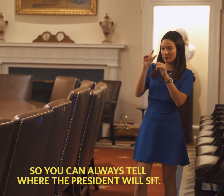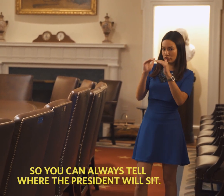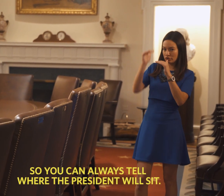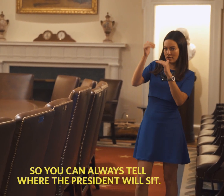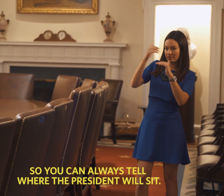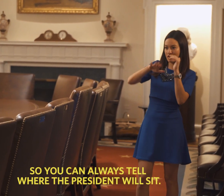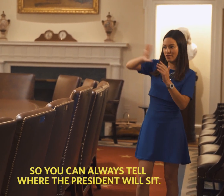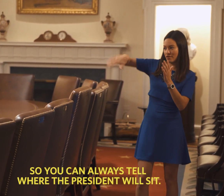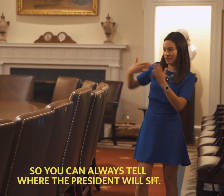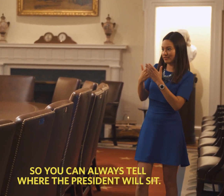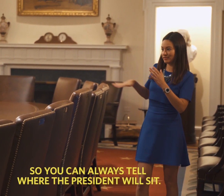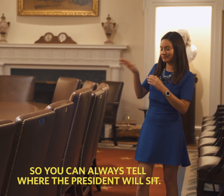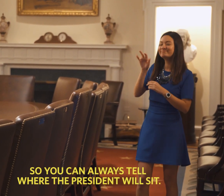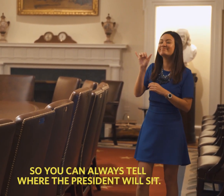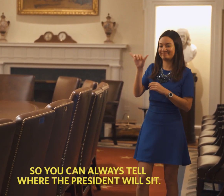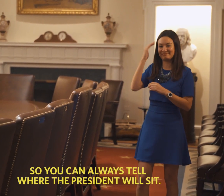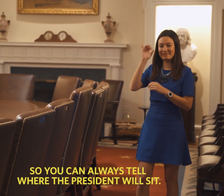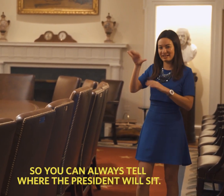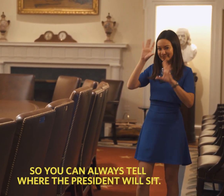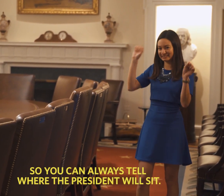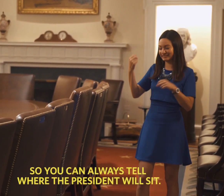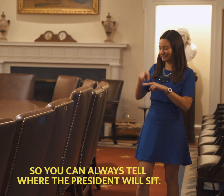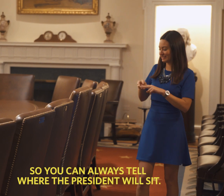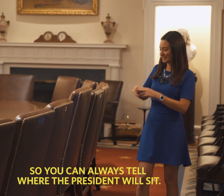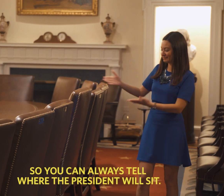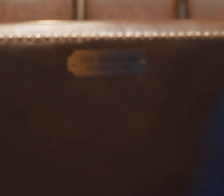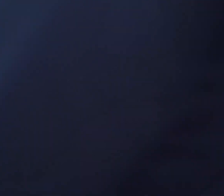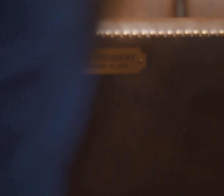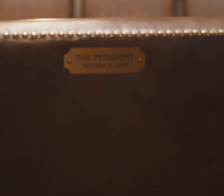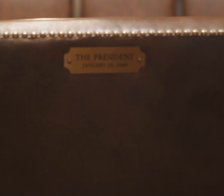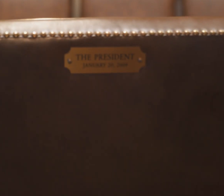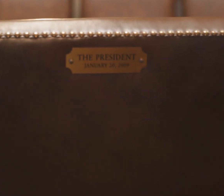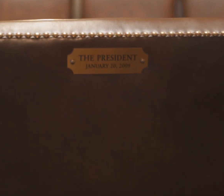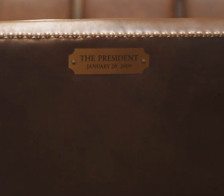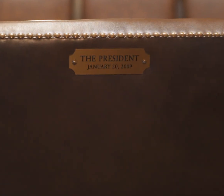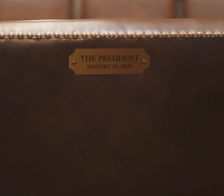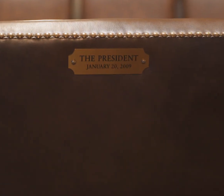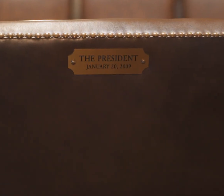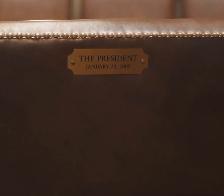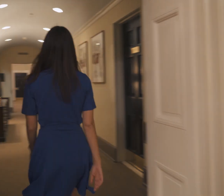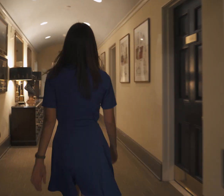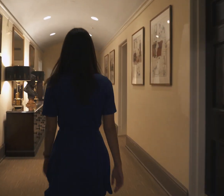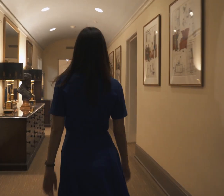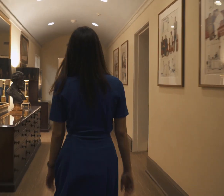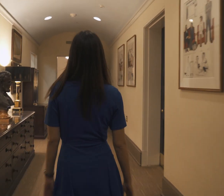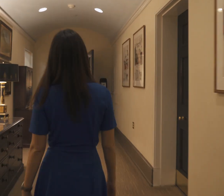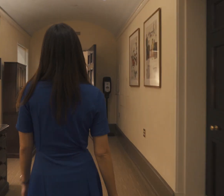always tell where the President will sit. A small plaque on the back reads, "The President, January 20th, 2009. Ms. Katz-Hernandez enters a square room with a rectangular